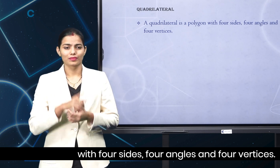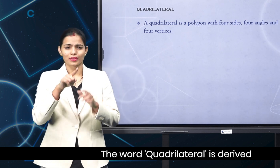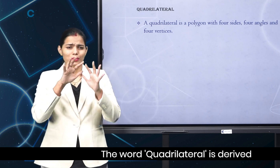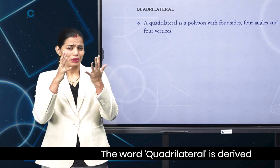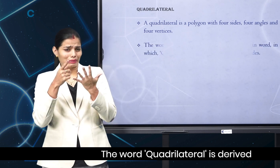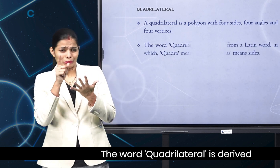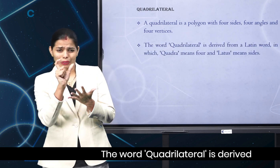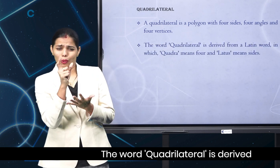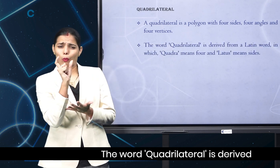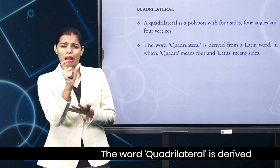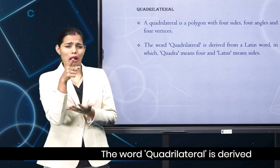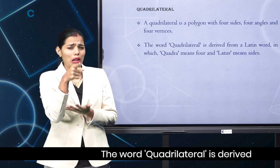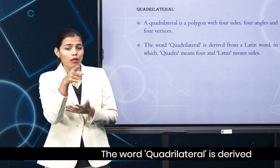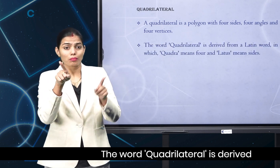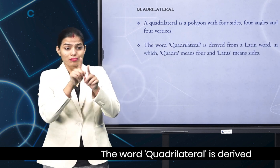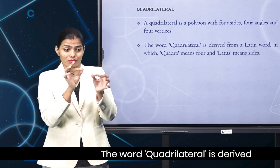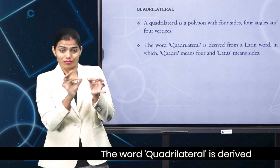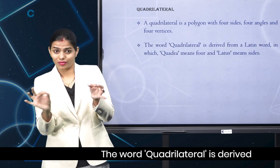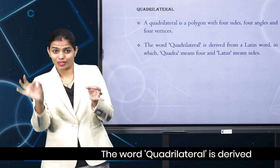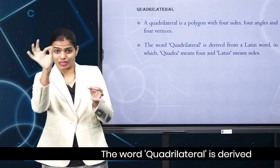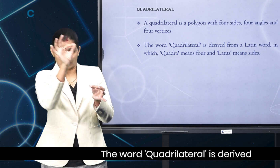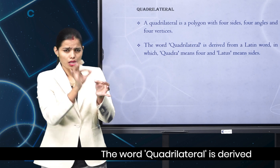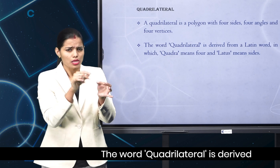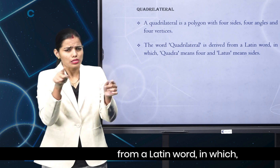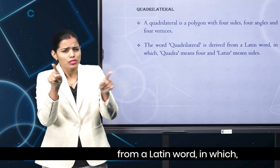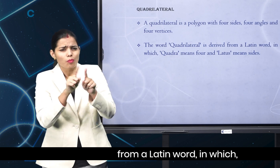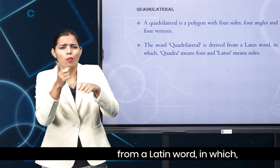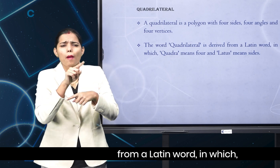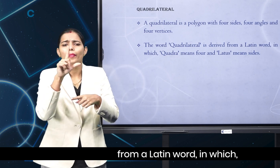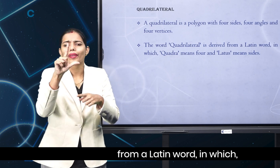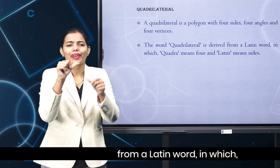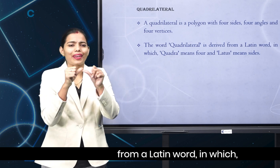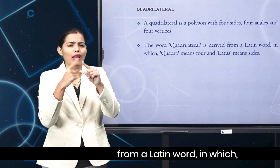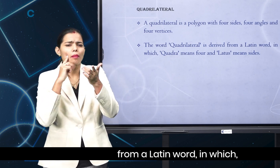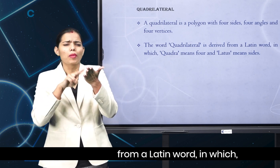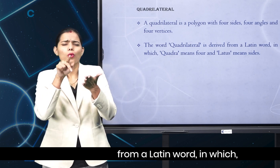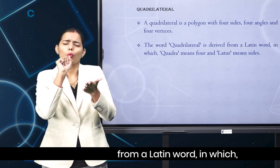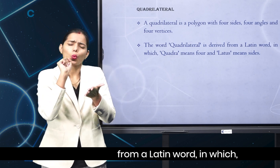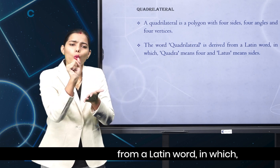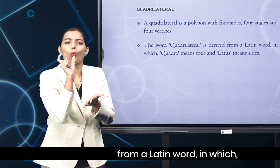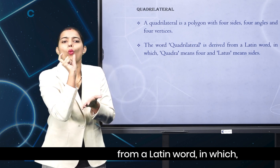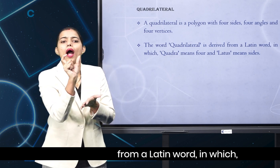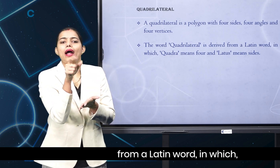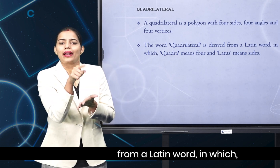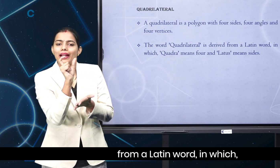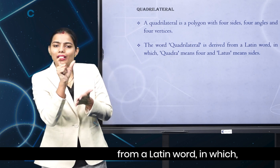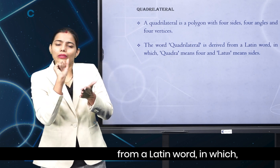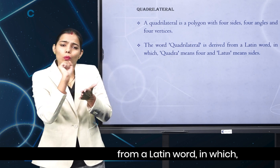The word quadrilateral is derived from a Latin word in which